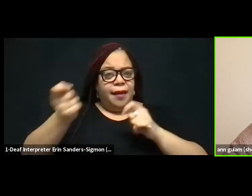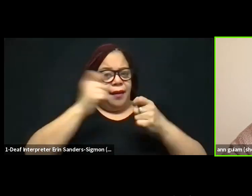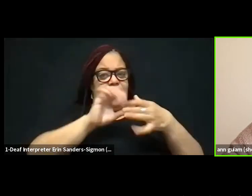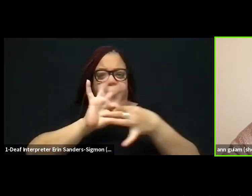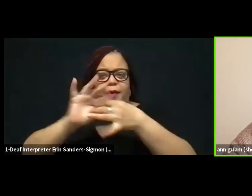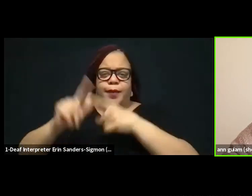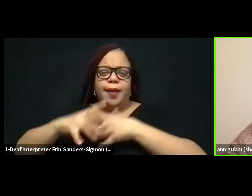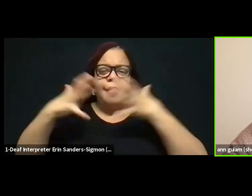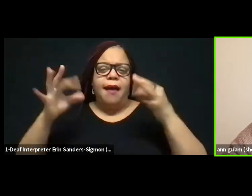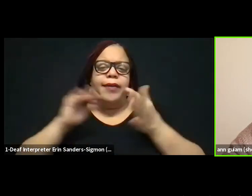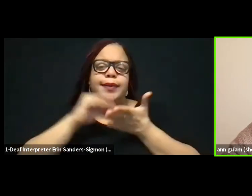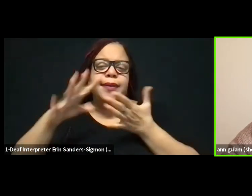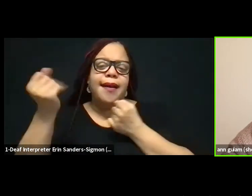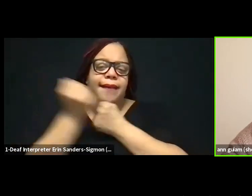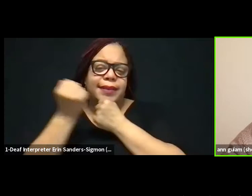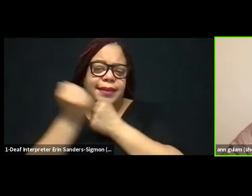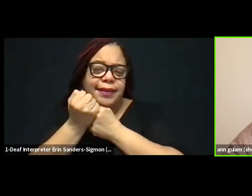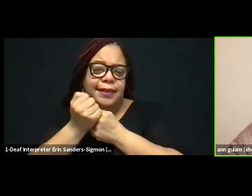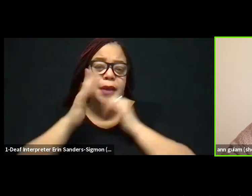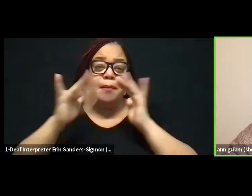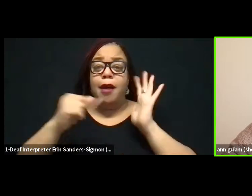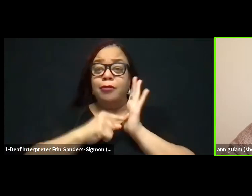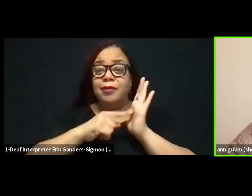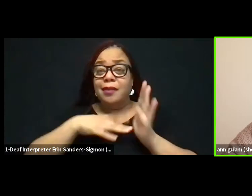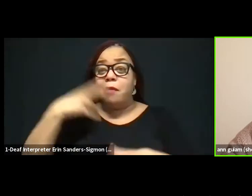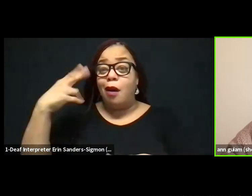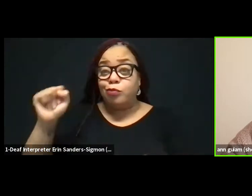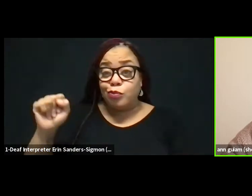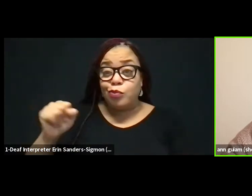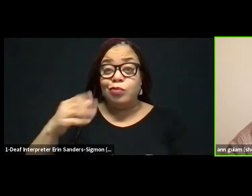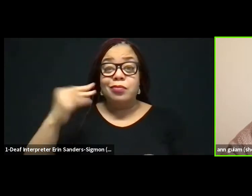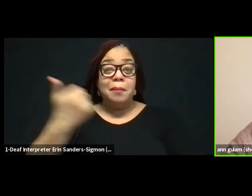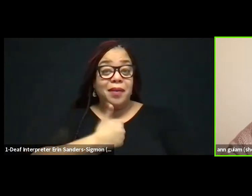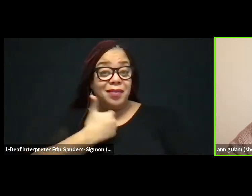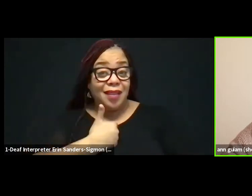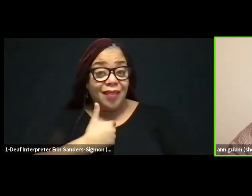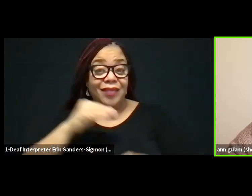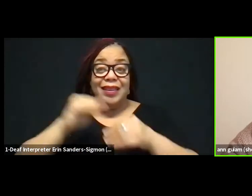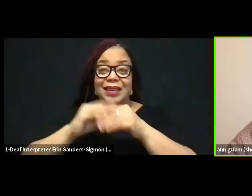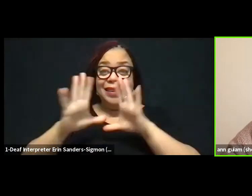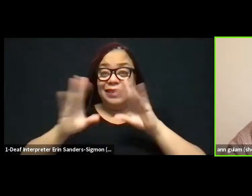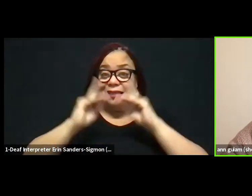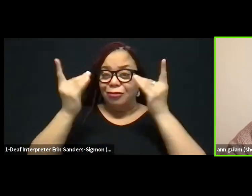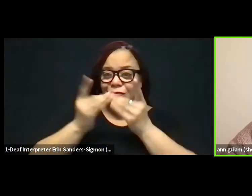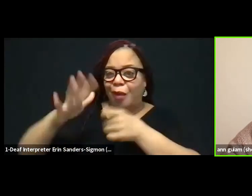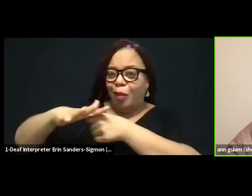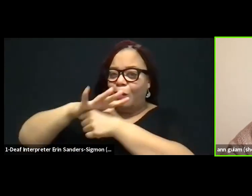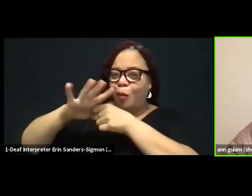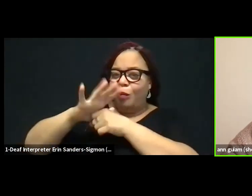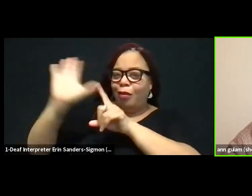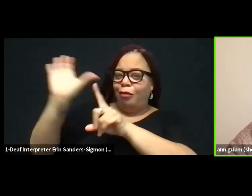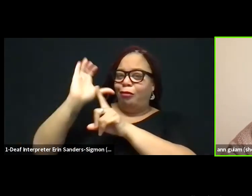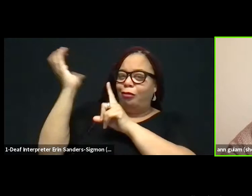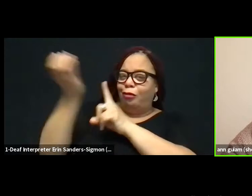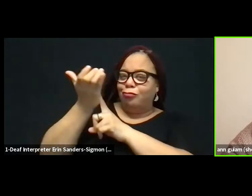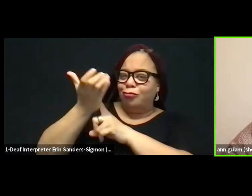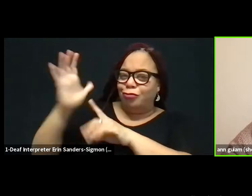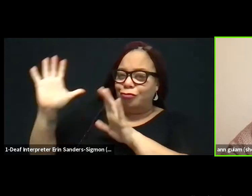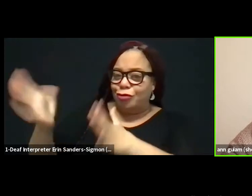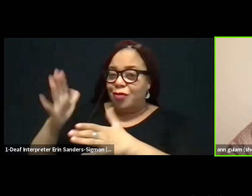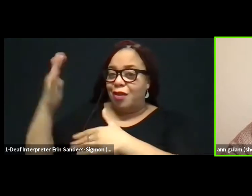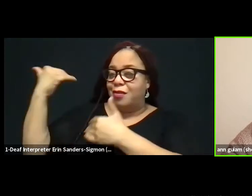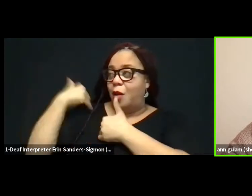control accountability plan for students and parents. Within that committee, I had the chance to dive